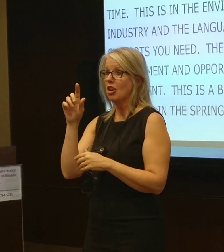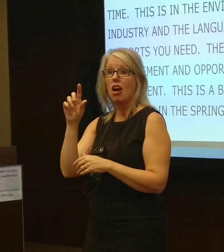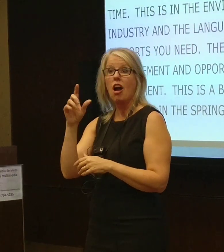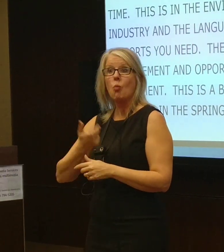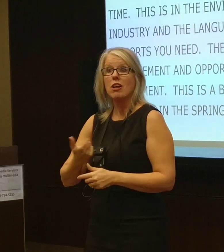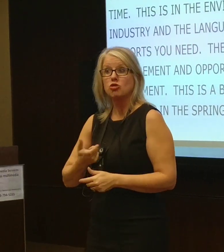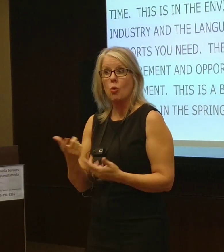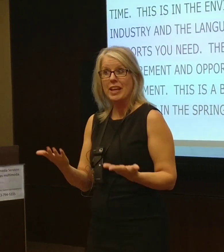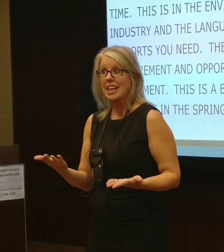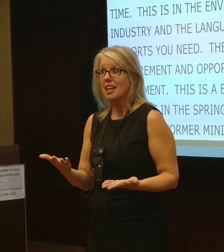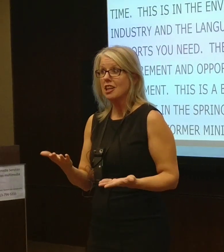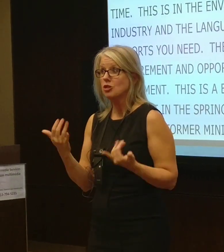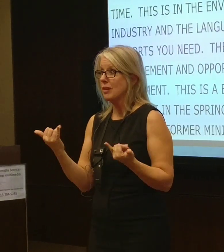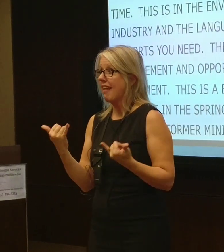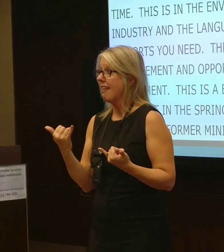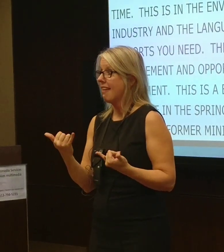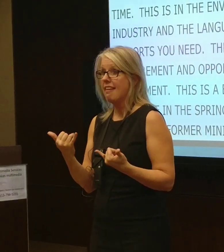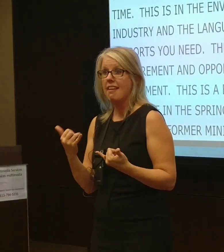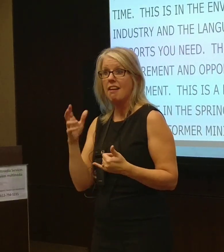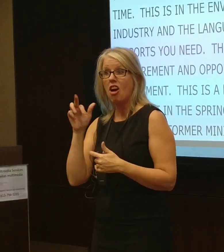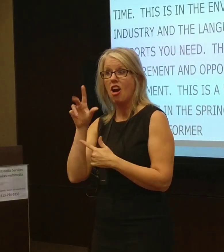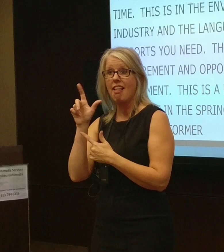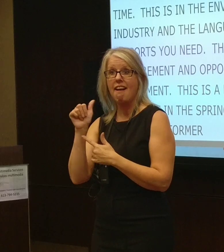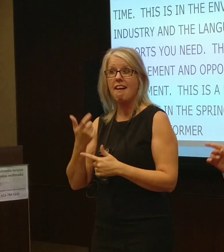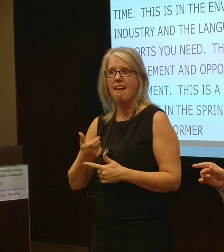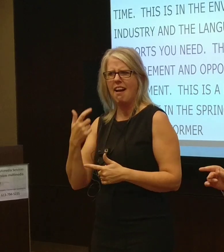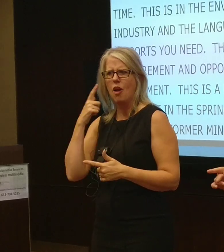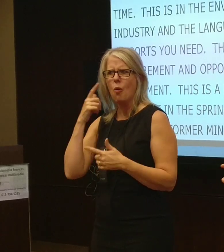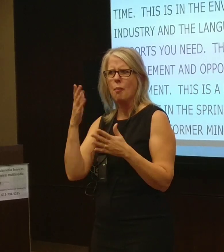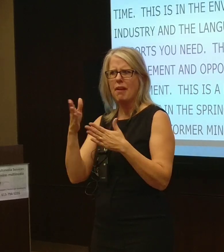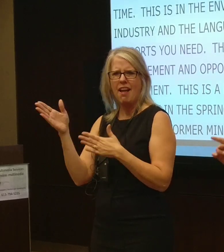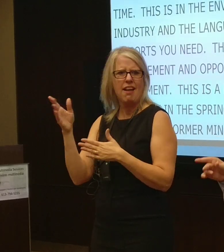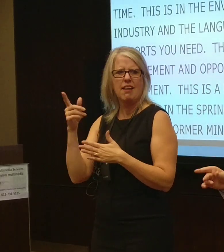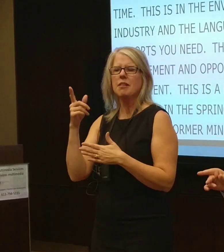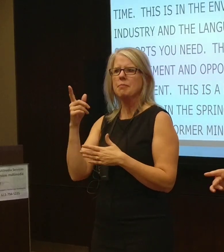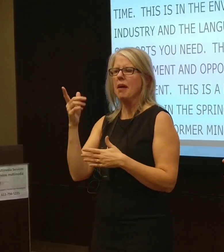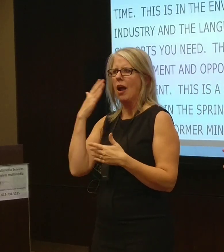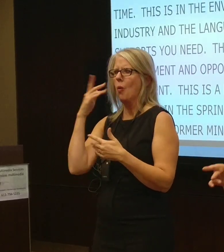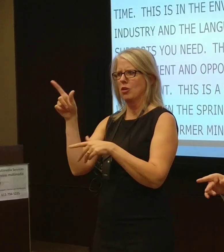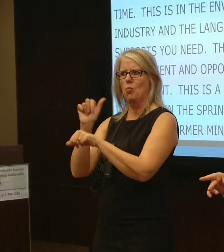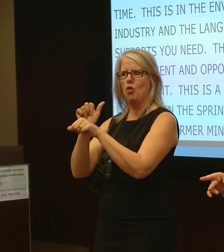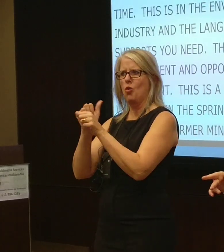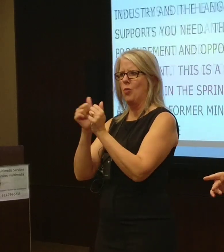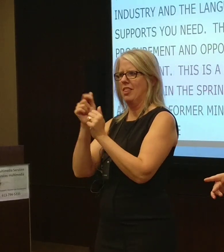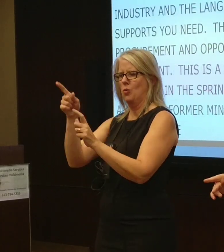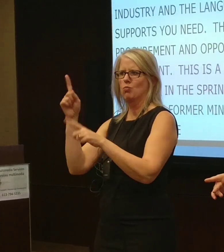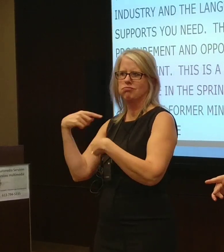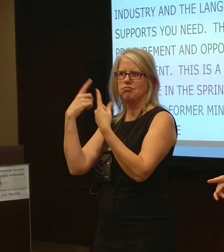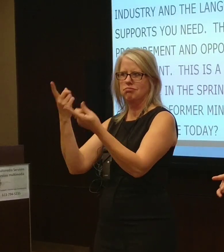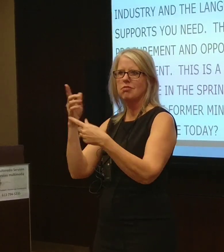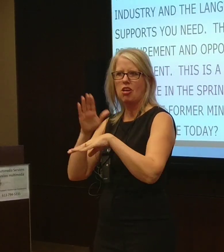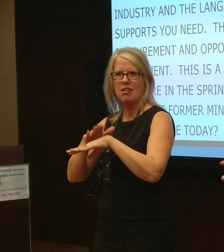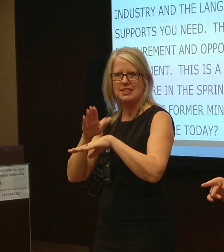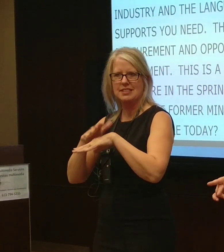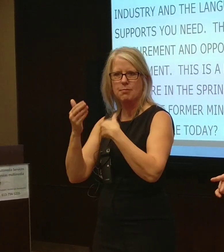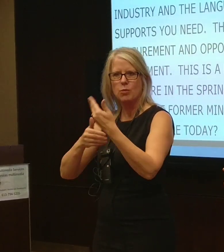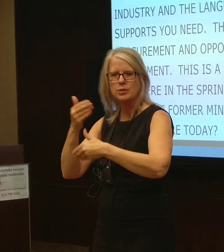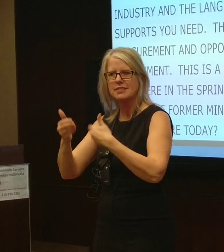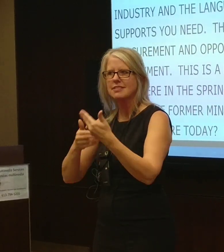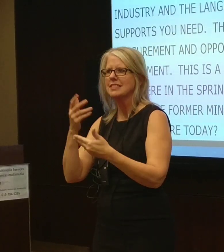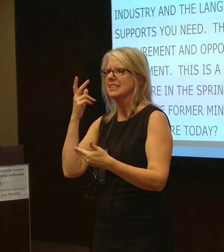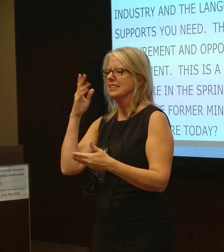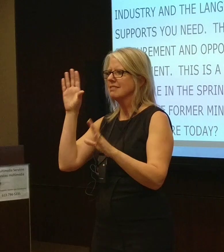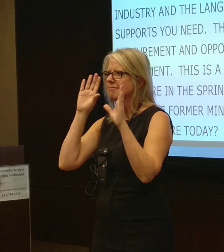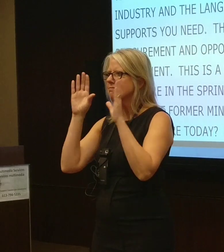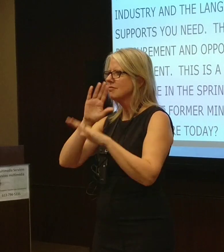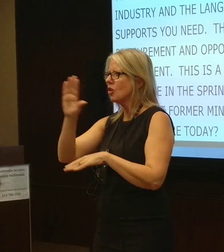today? Okay, no she isn't, but I know she worked with you in the consultation process to hear your